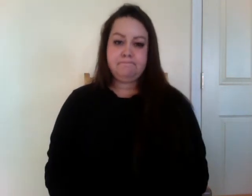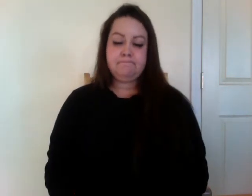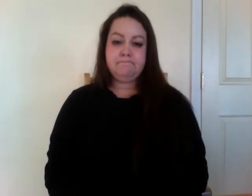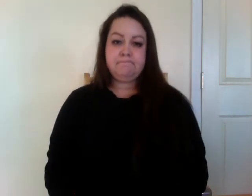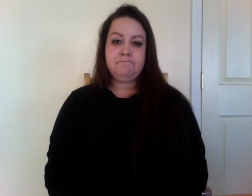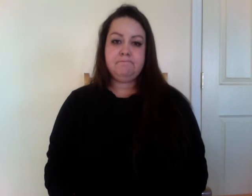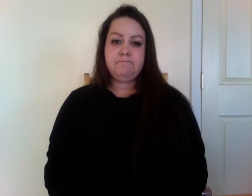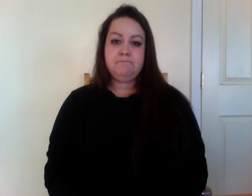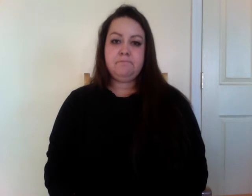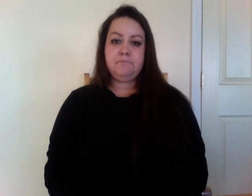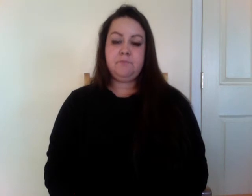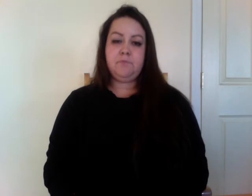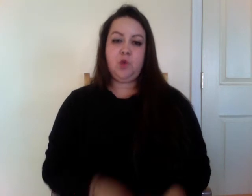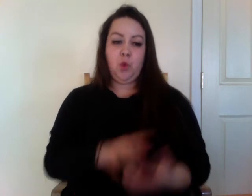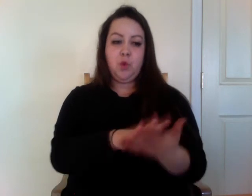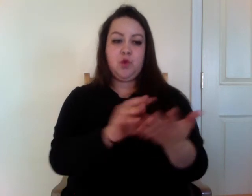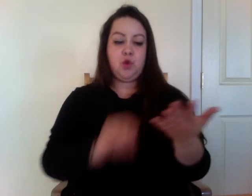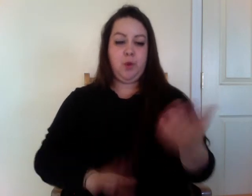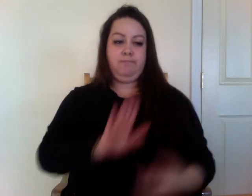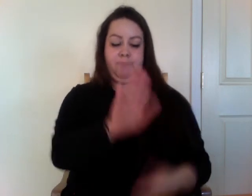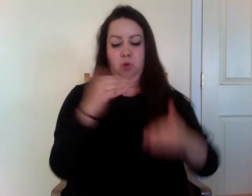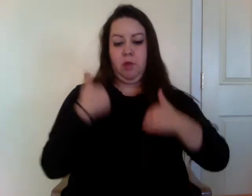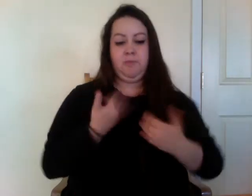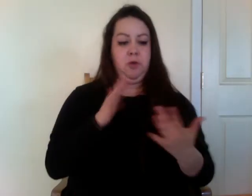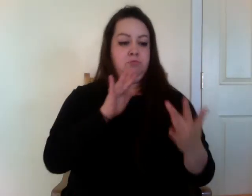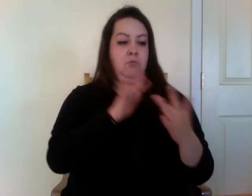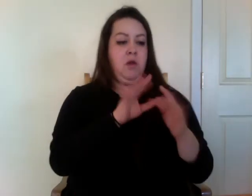we've collected from the person inquiring.